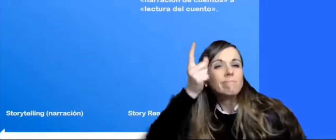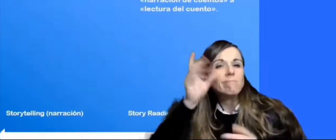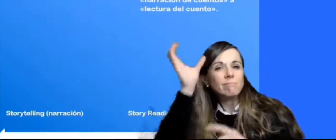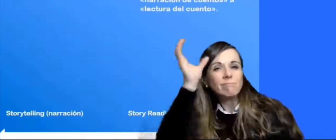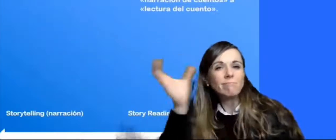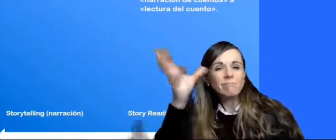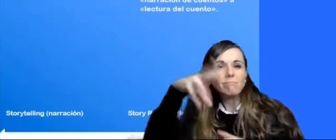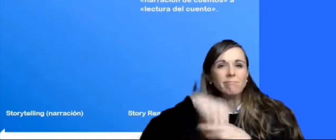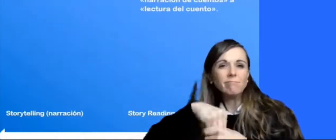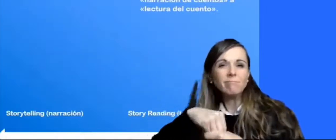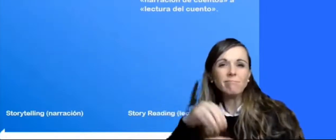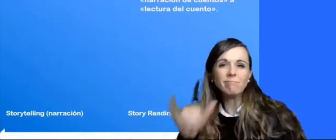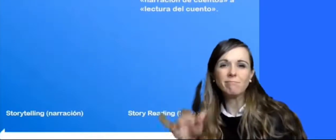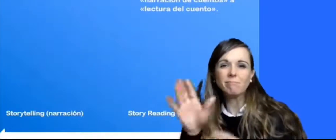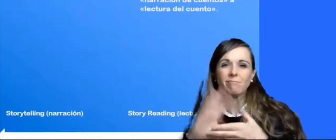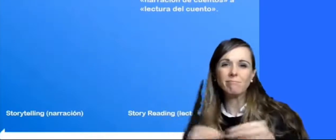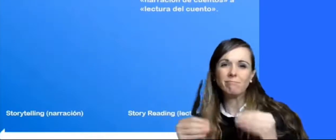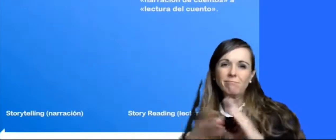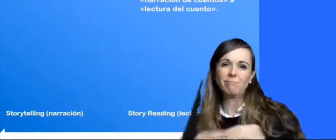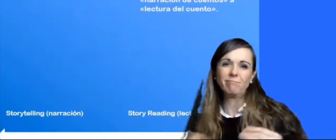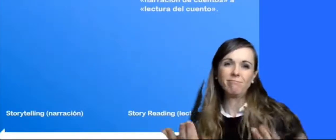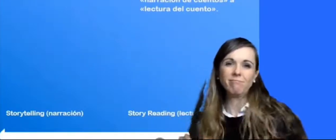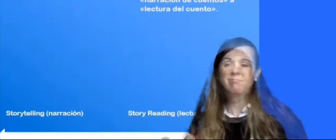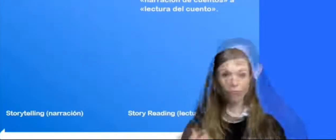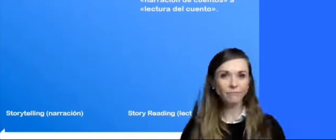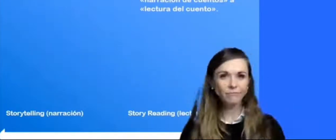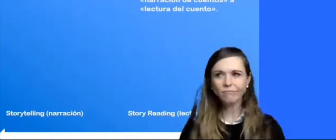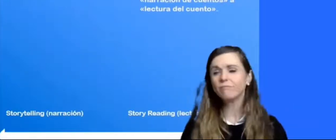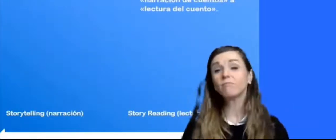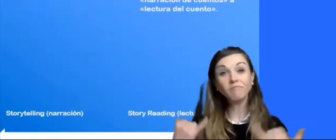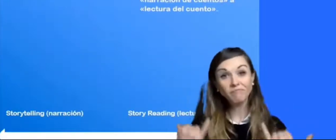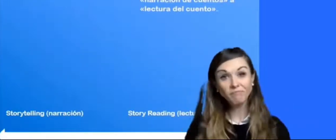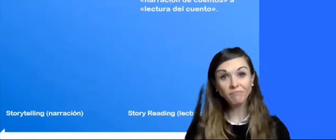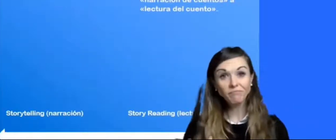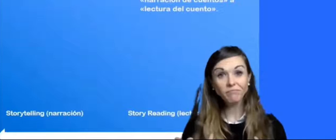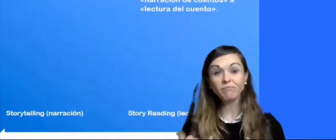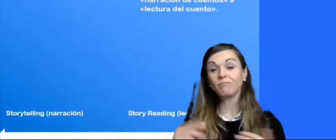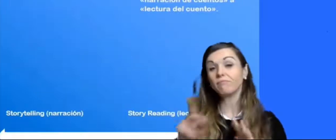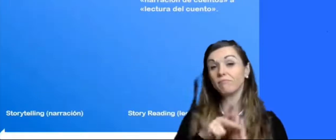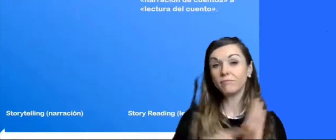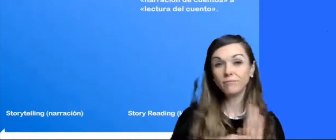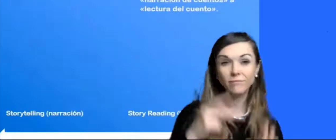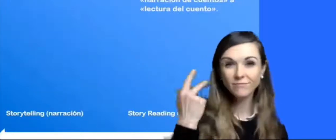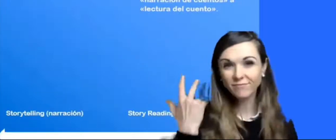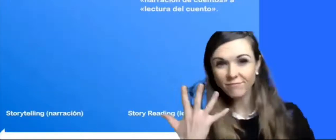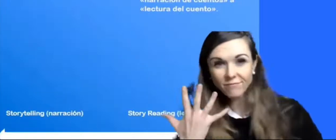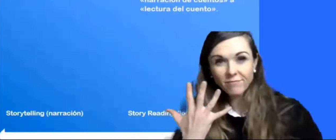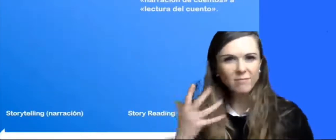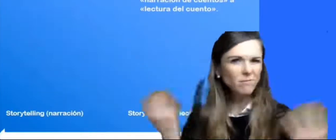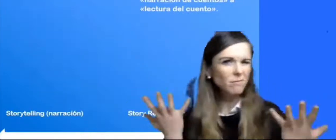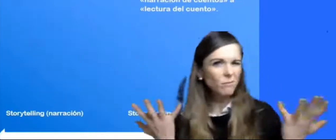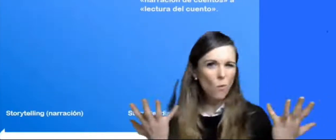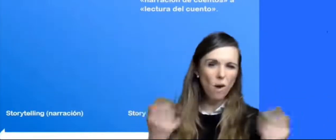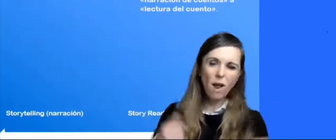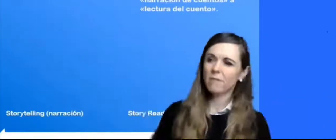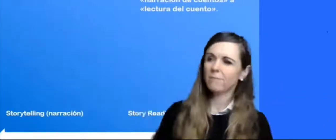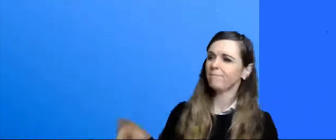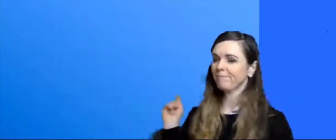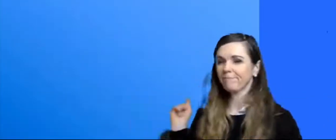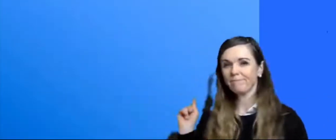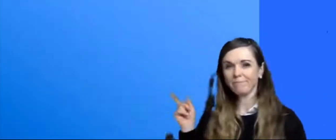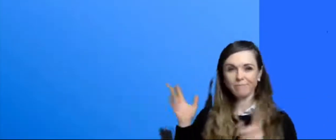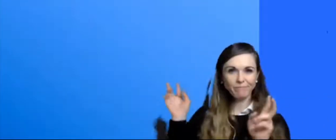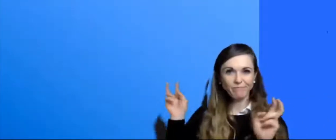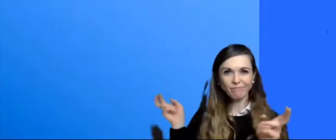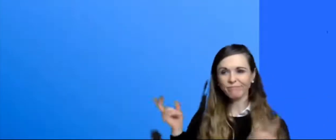the information that you've set up as a baseline in the beginning, because the concepts are already there. The story is known by your child anyway.